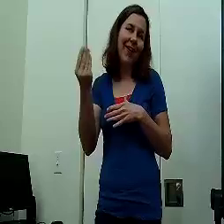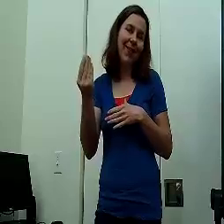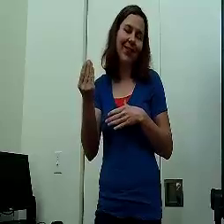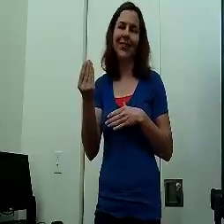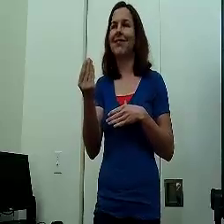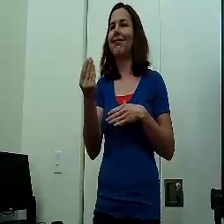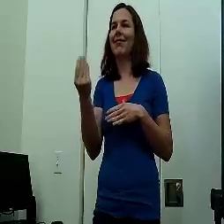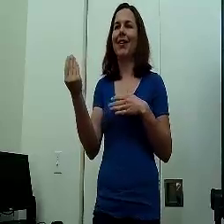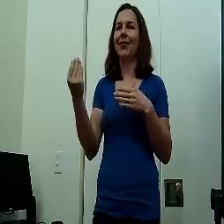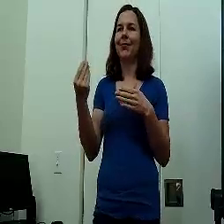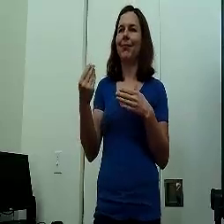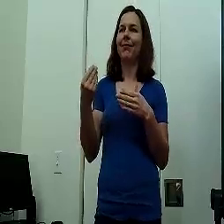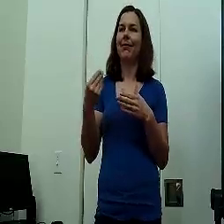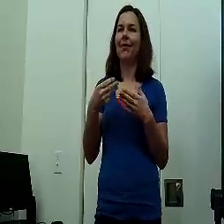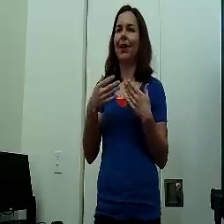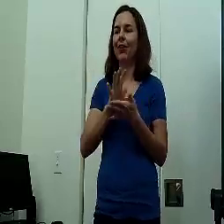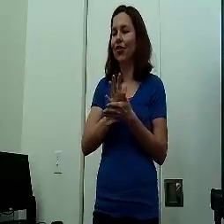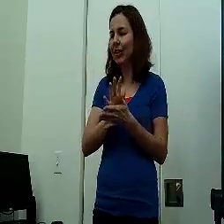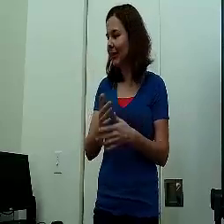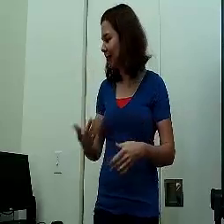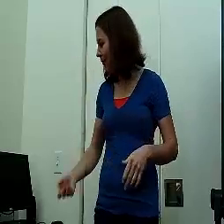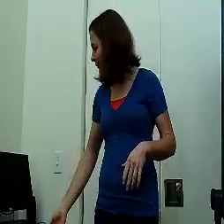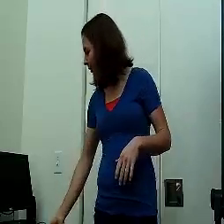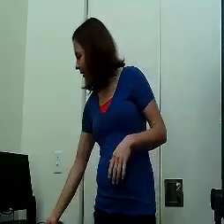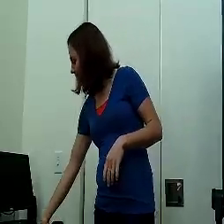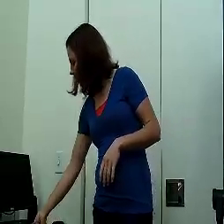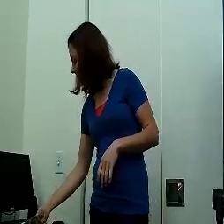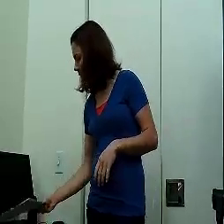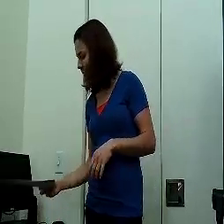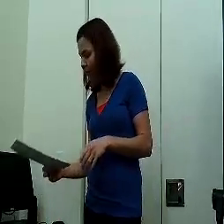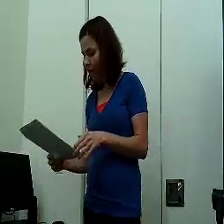without, whatever cheese. Yeah, yeah.